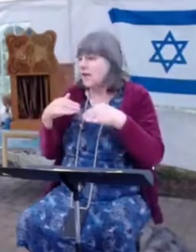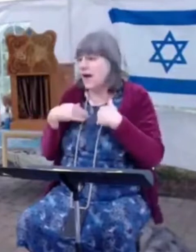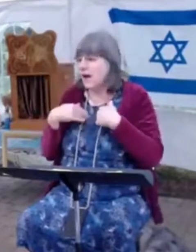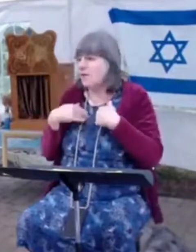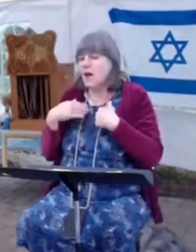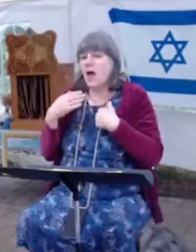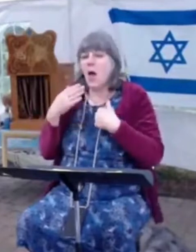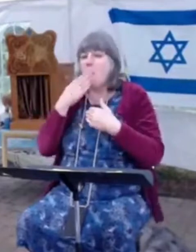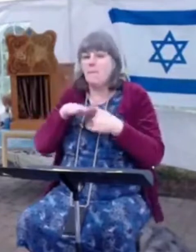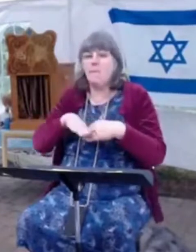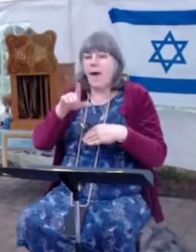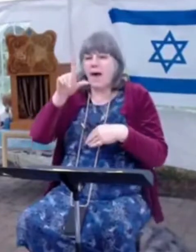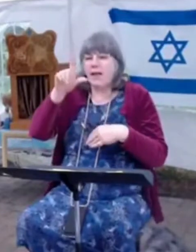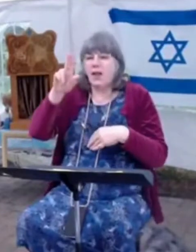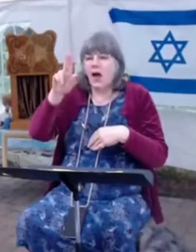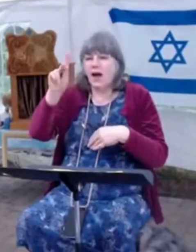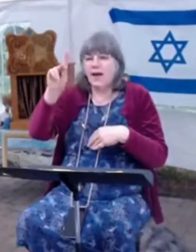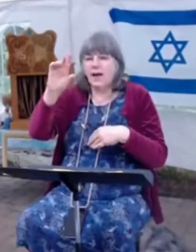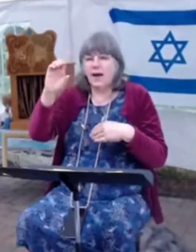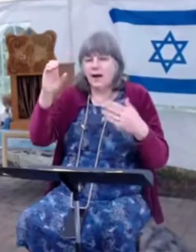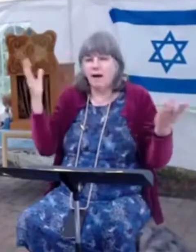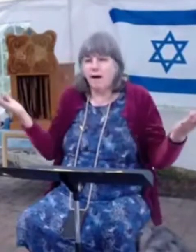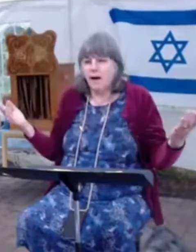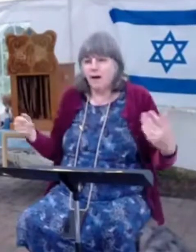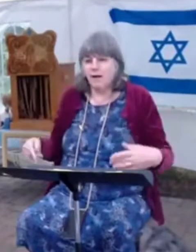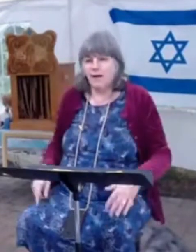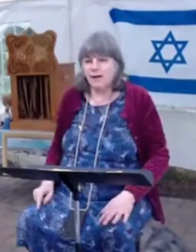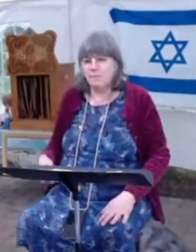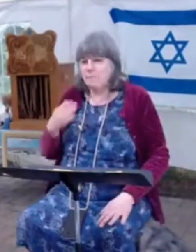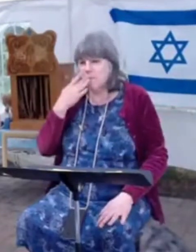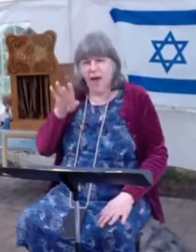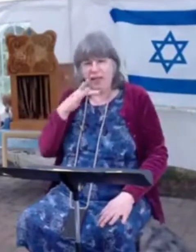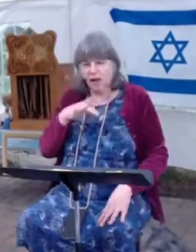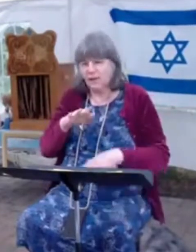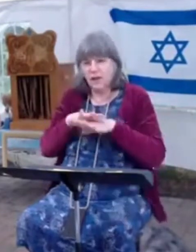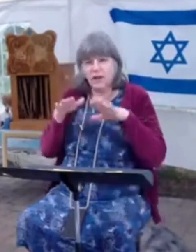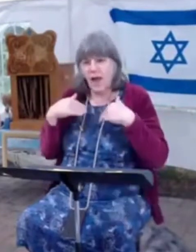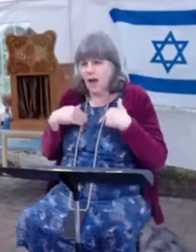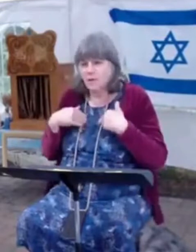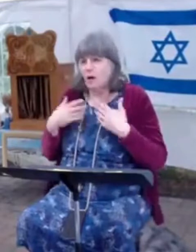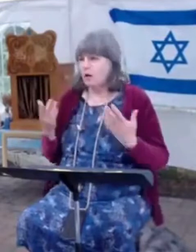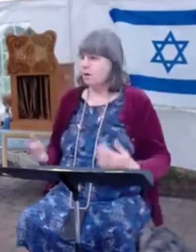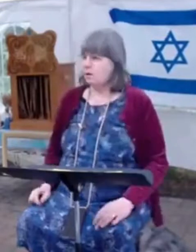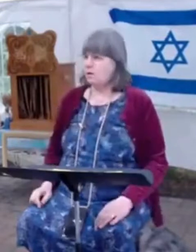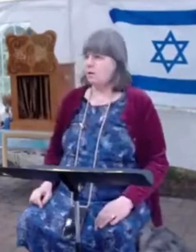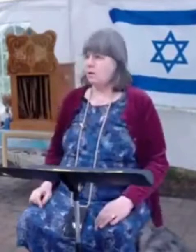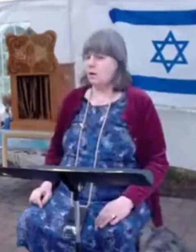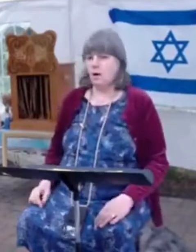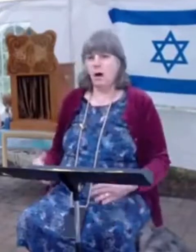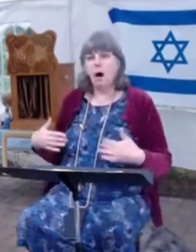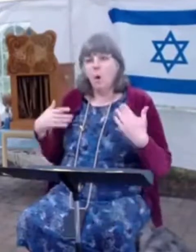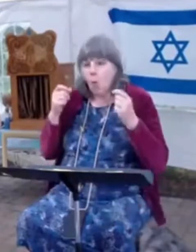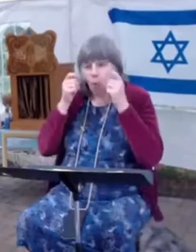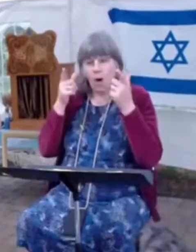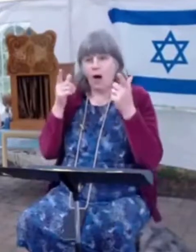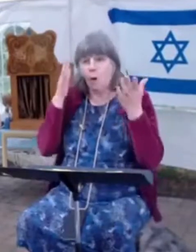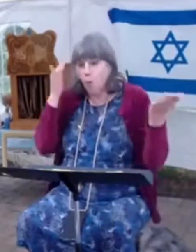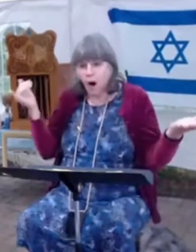died. Where is that place? This succeeded at something